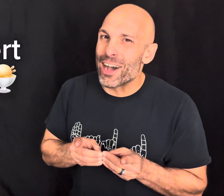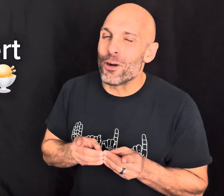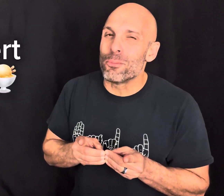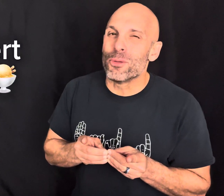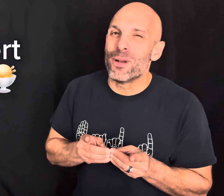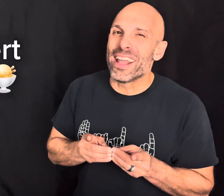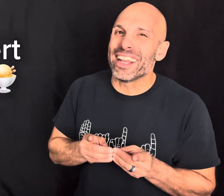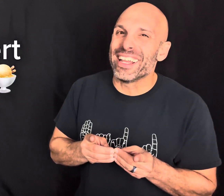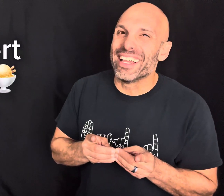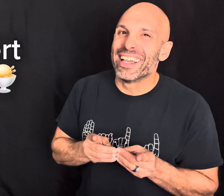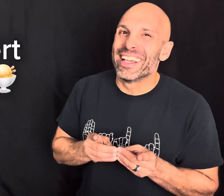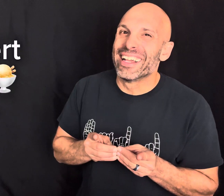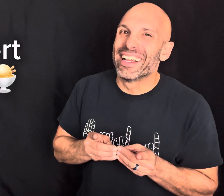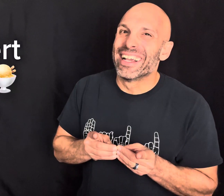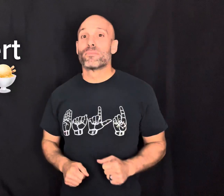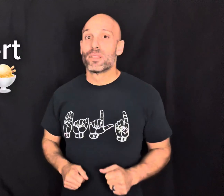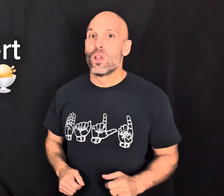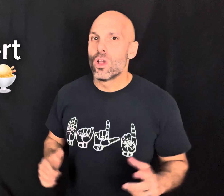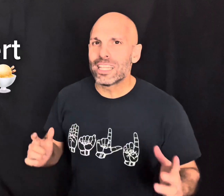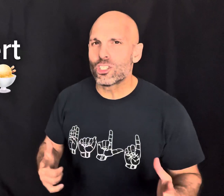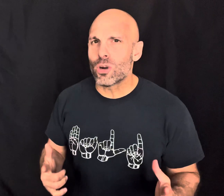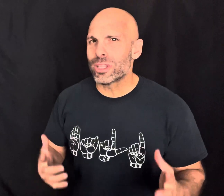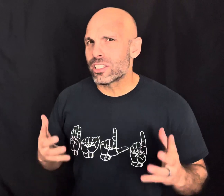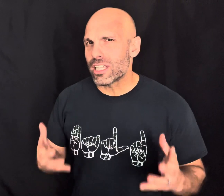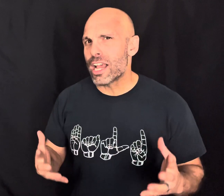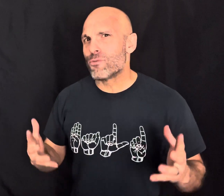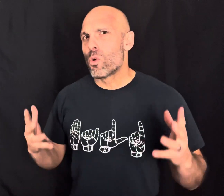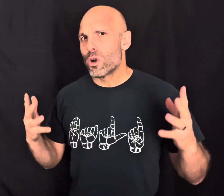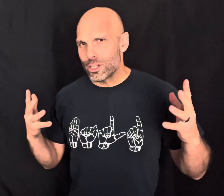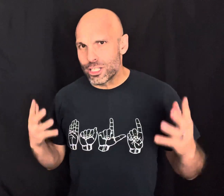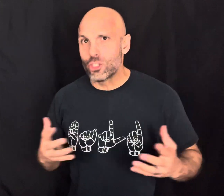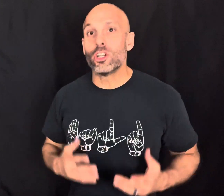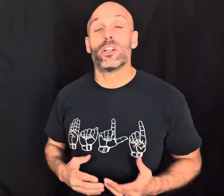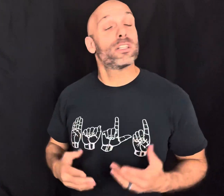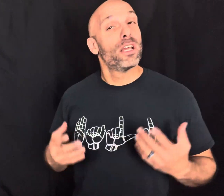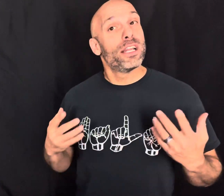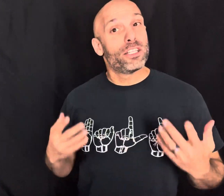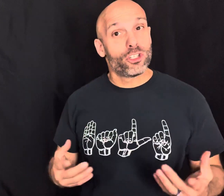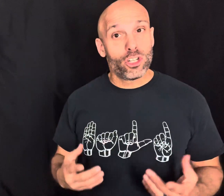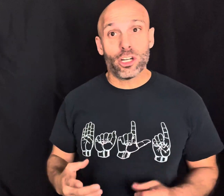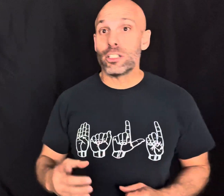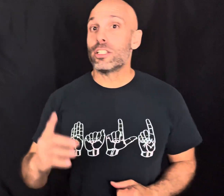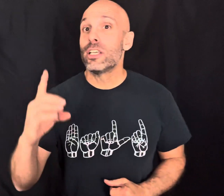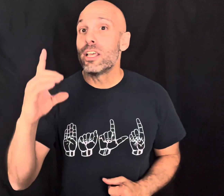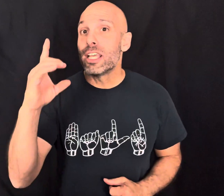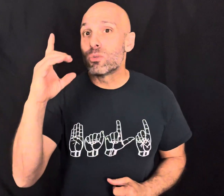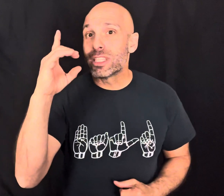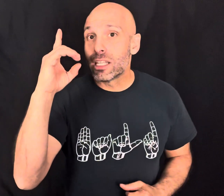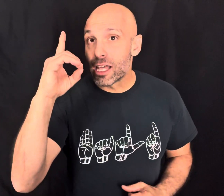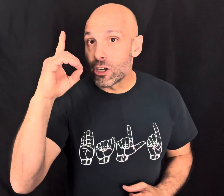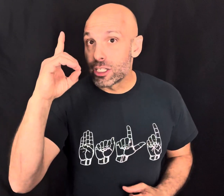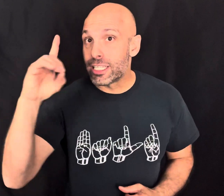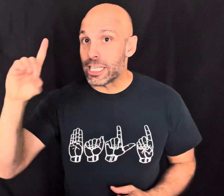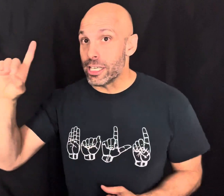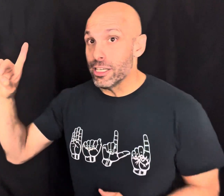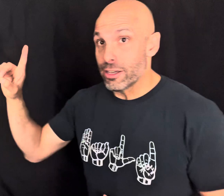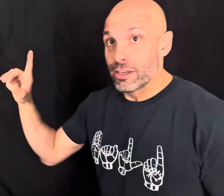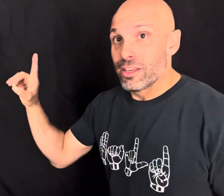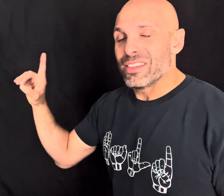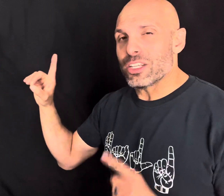hope you're ready. Let's start with the sign for dessert. Dessert is with the letter D. This